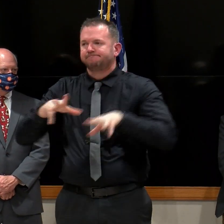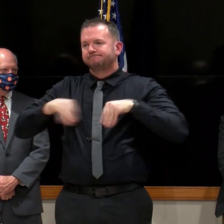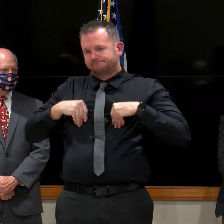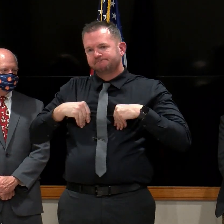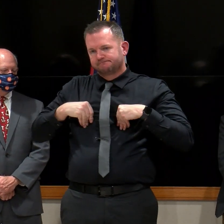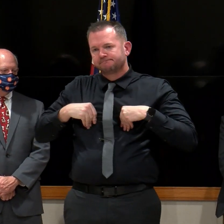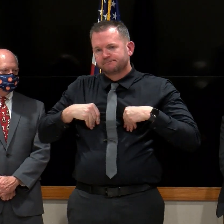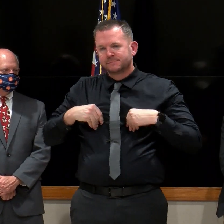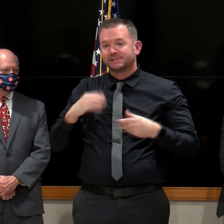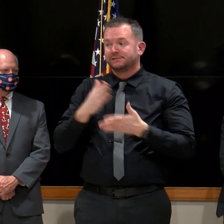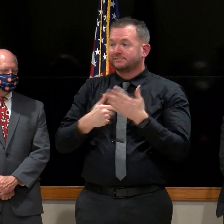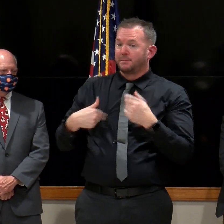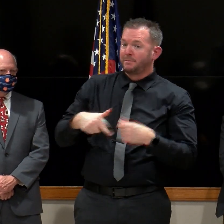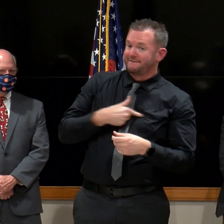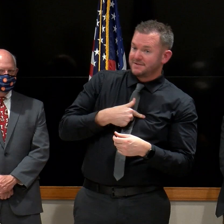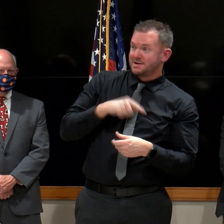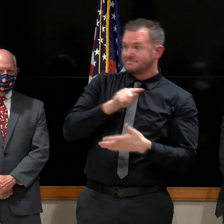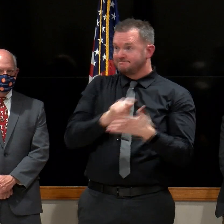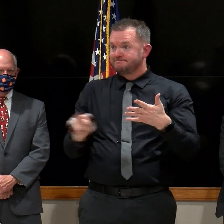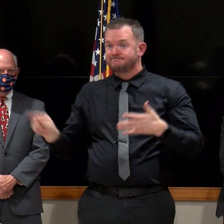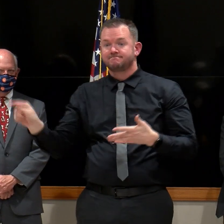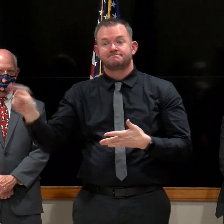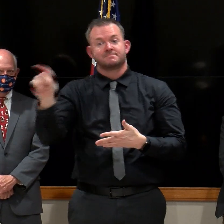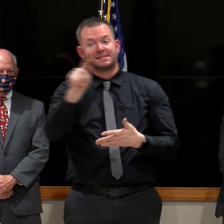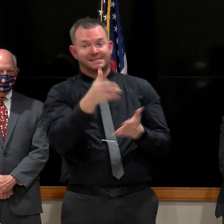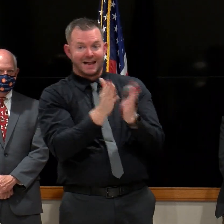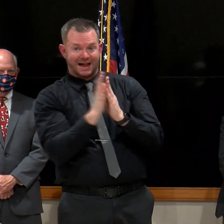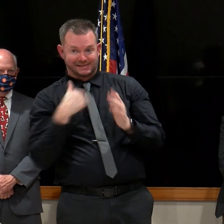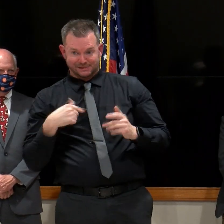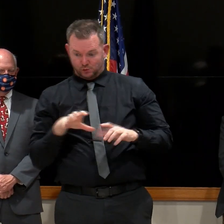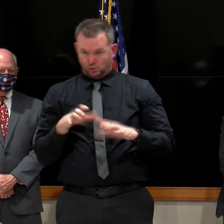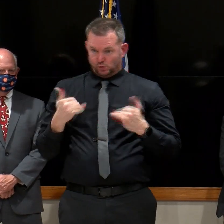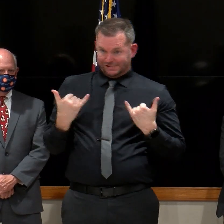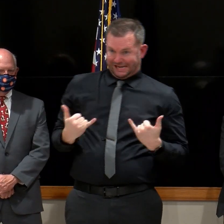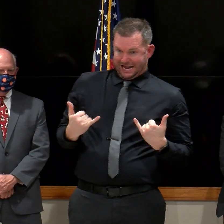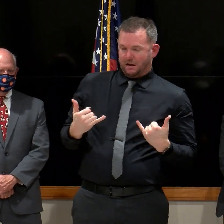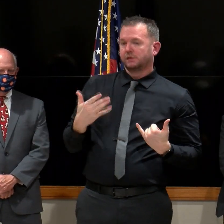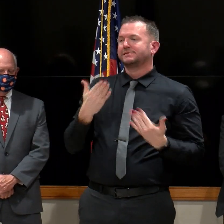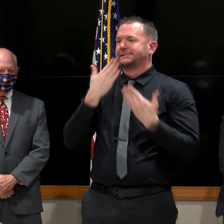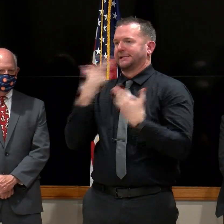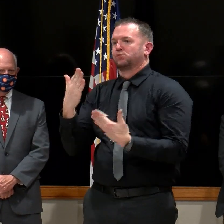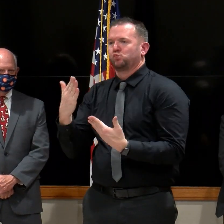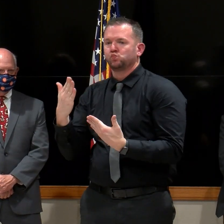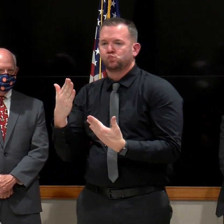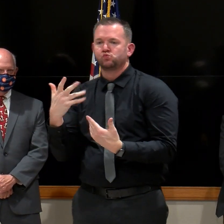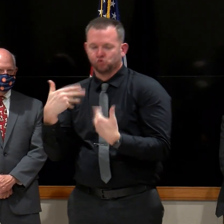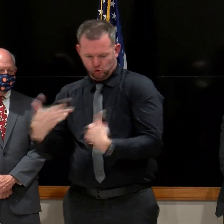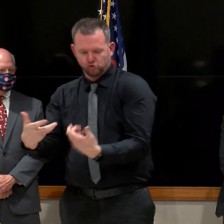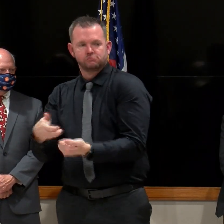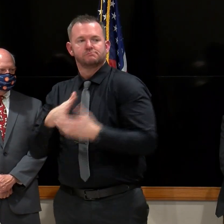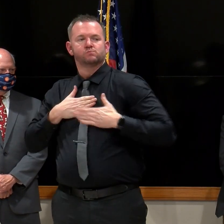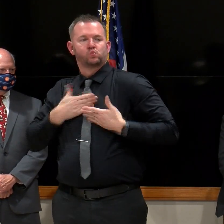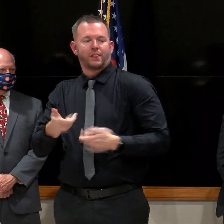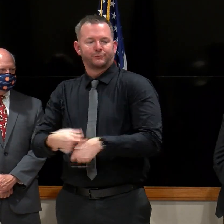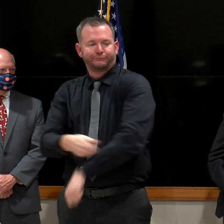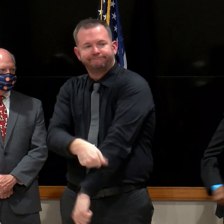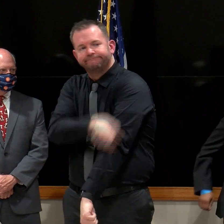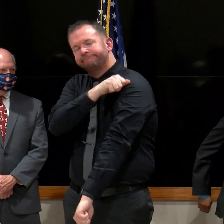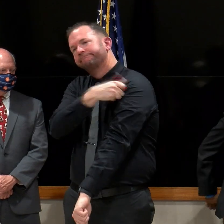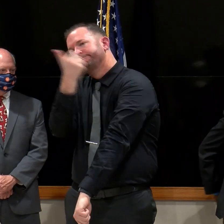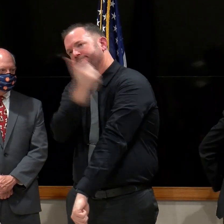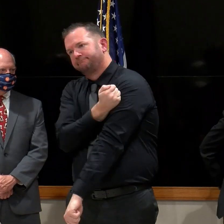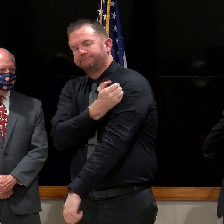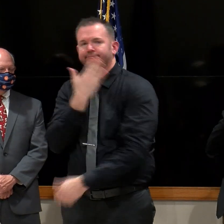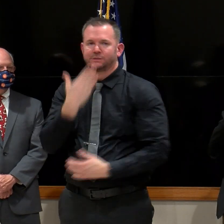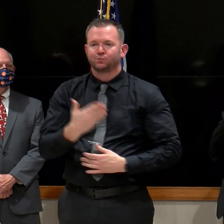been asked to do it, so that we can tell people it's okay, and it really is to save lives.